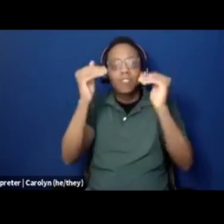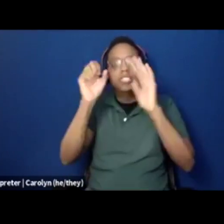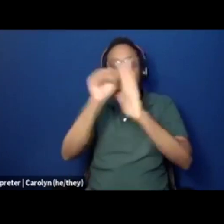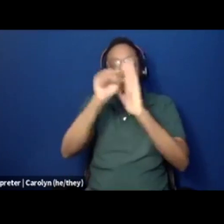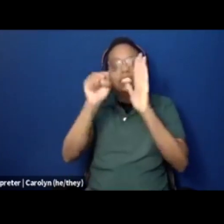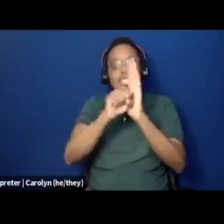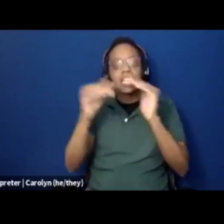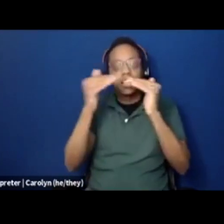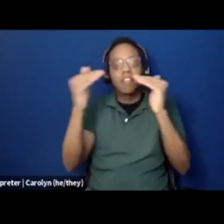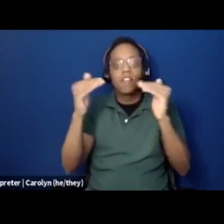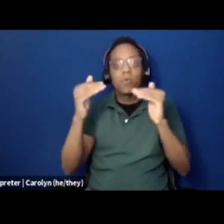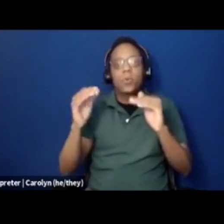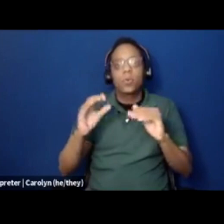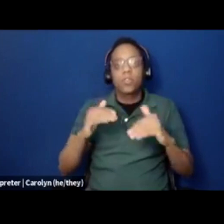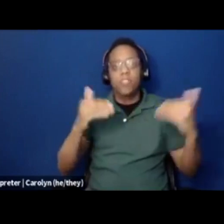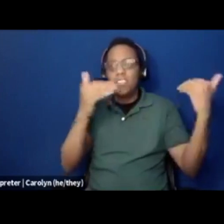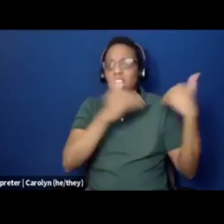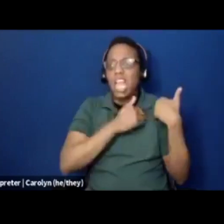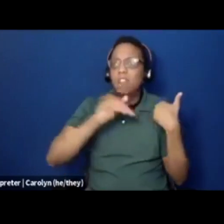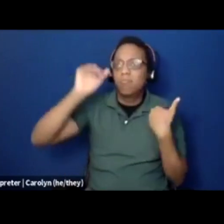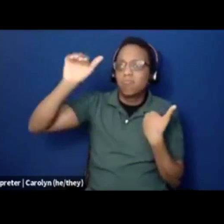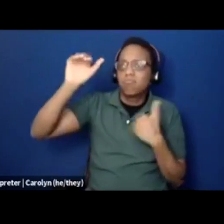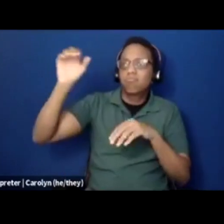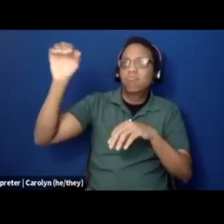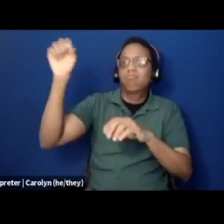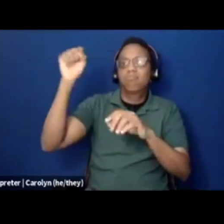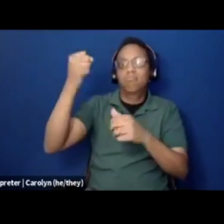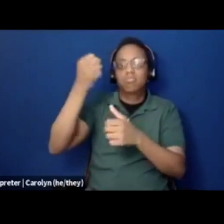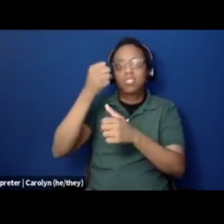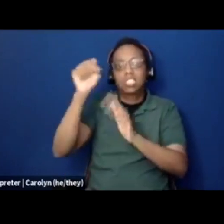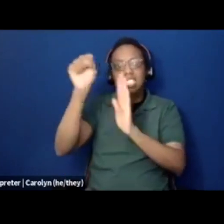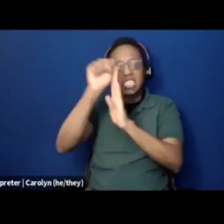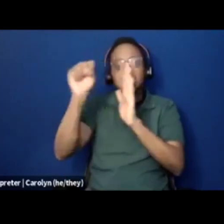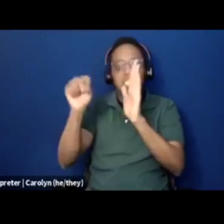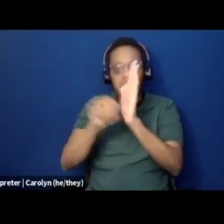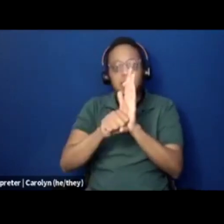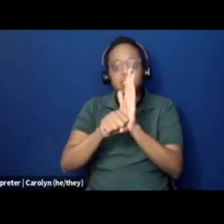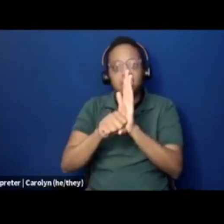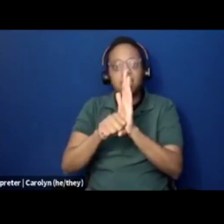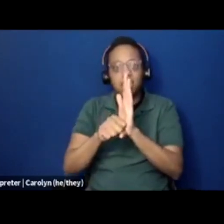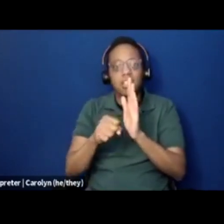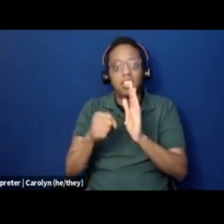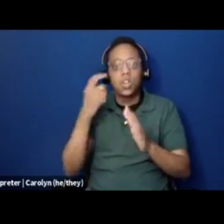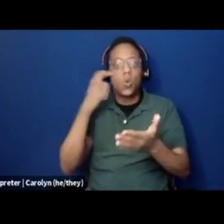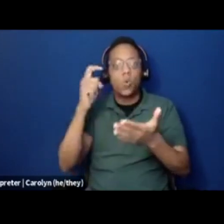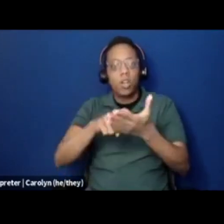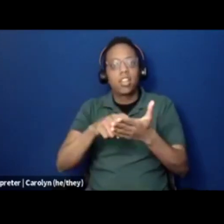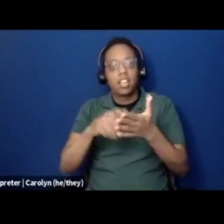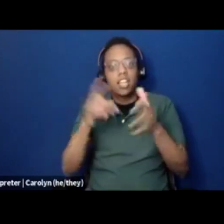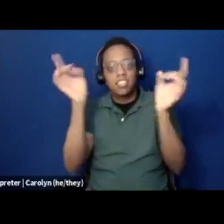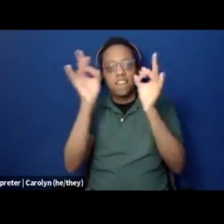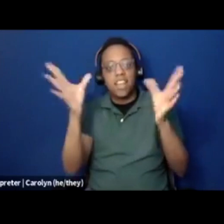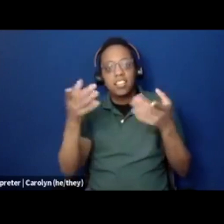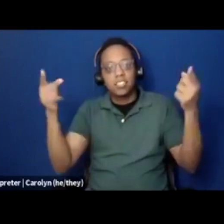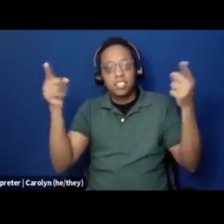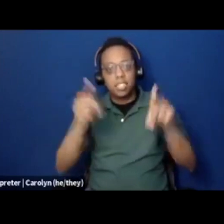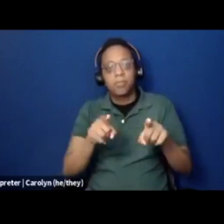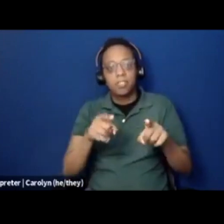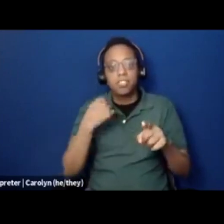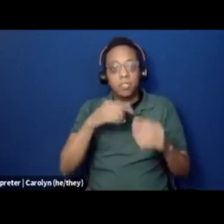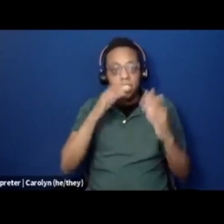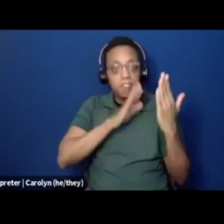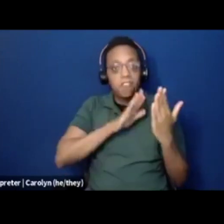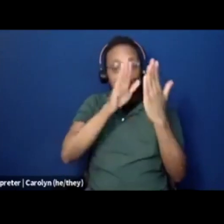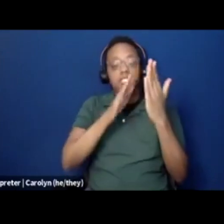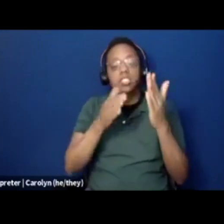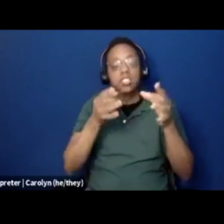that is happening within our individual states. And when that happens, we're going to be able to address not only the violence, the murders,